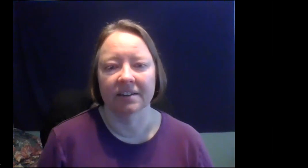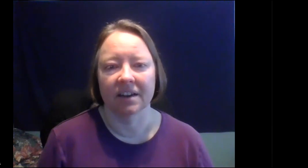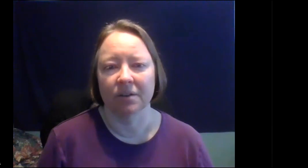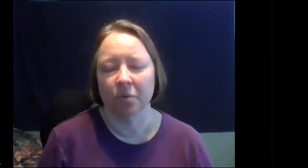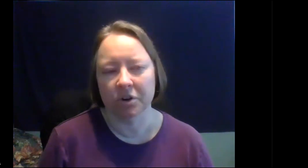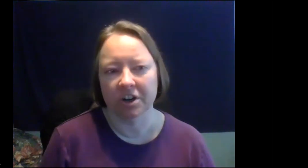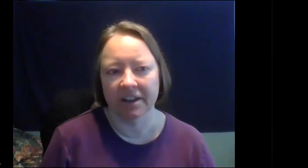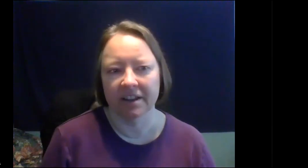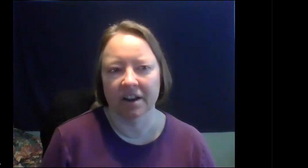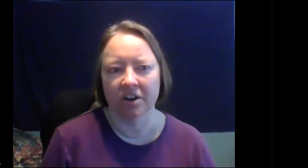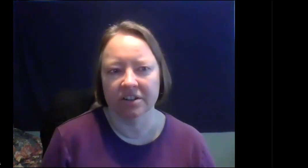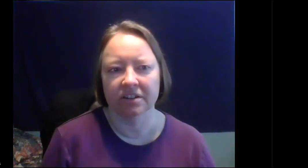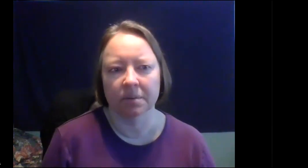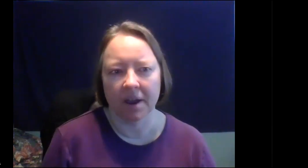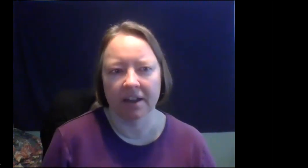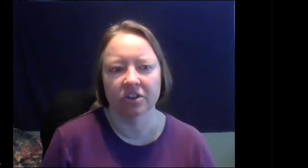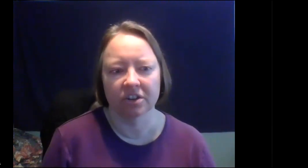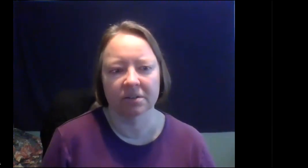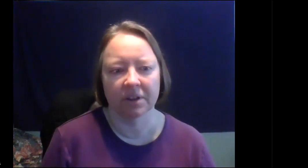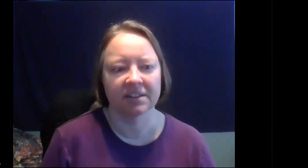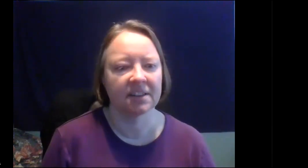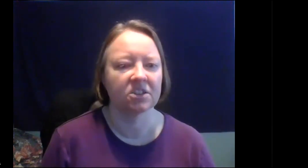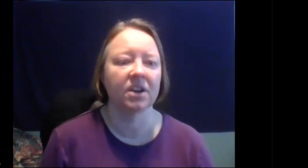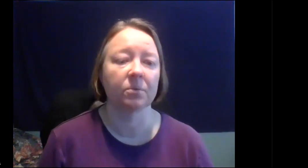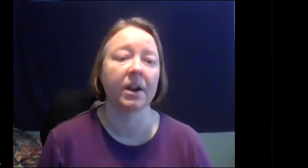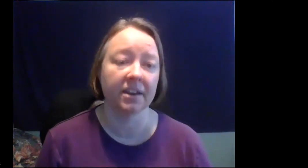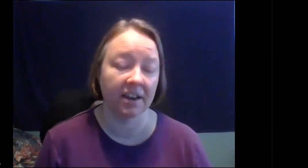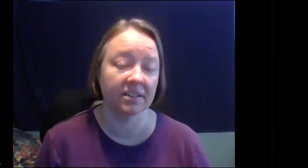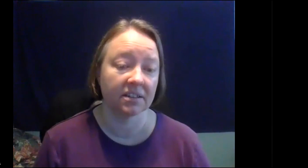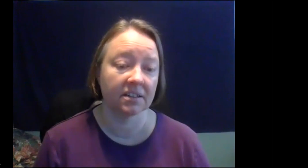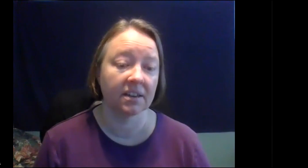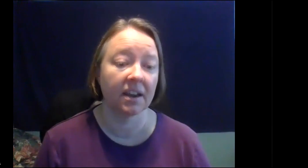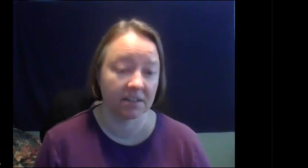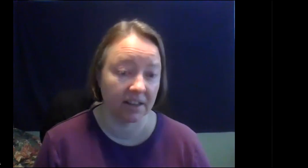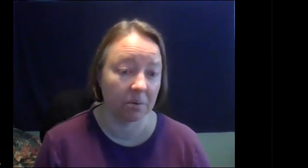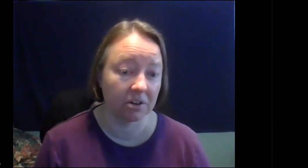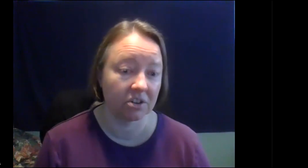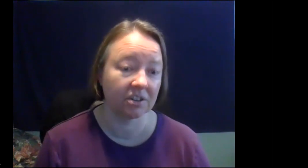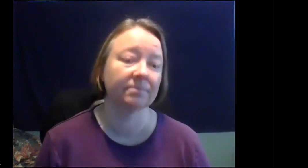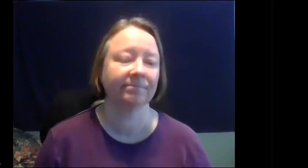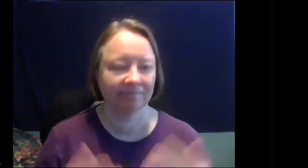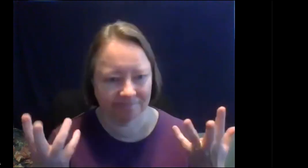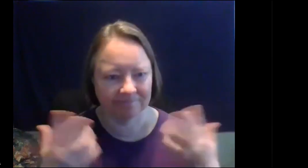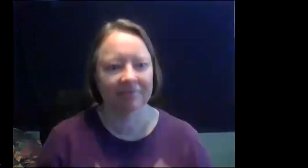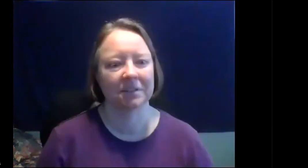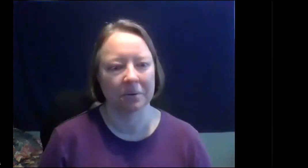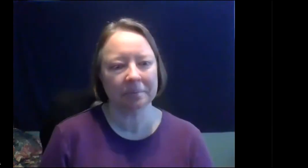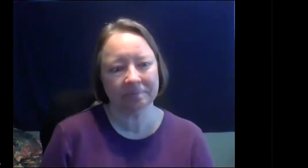And unfortunately, there are still some colleges and places that do not recognize it as a language. Thank you